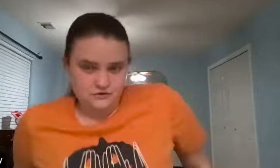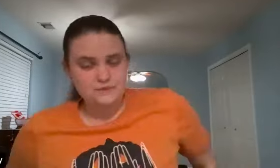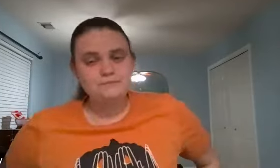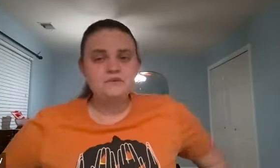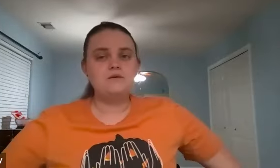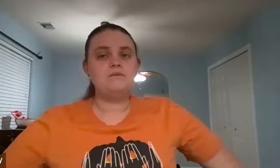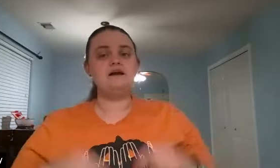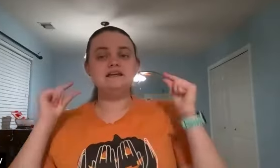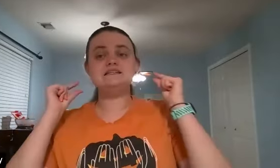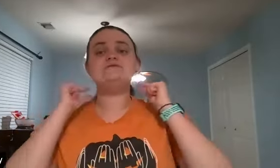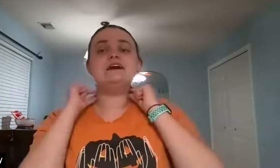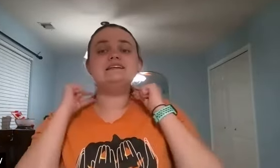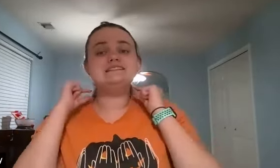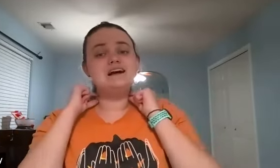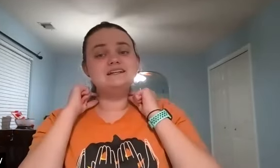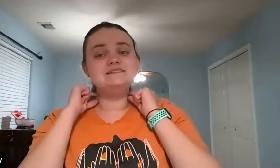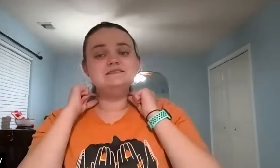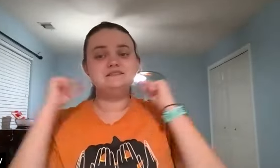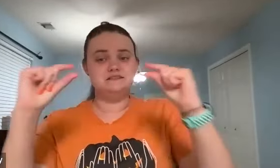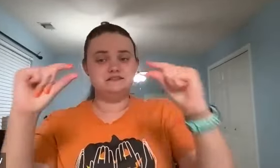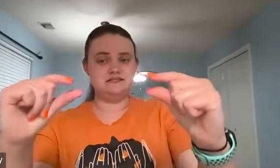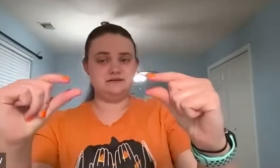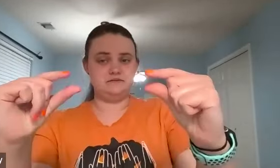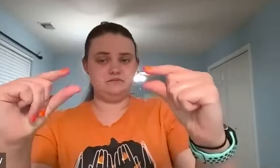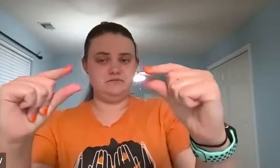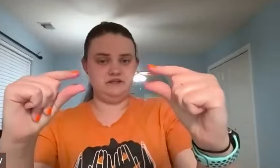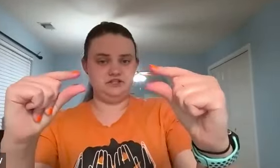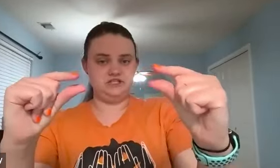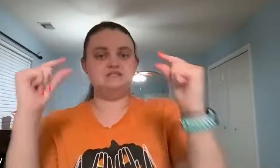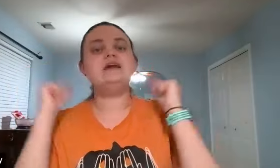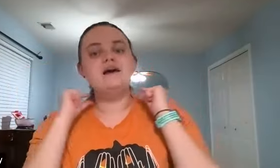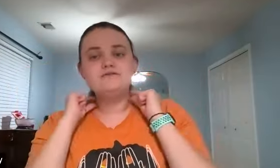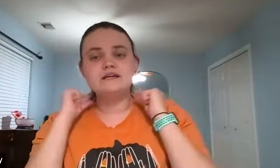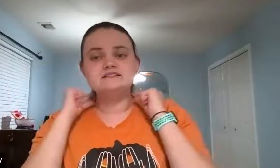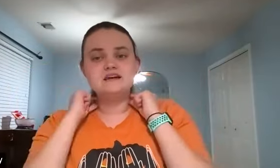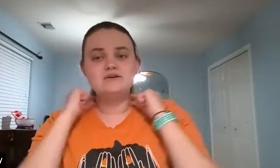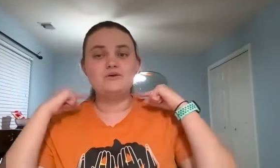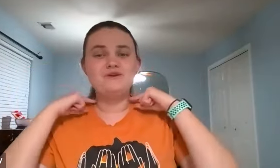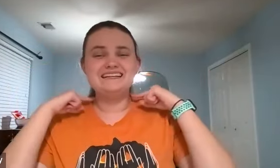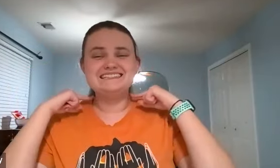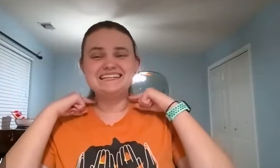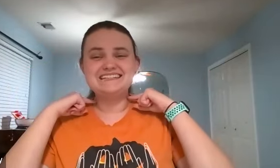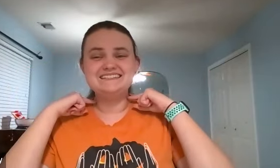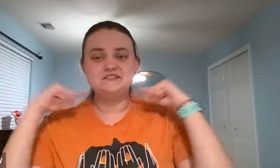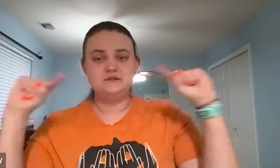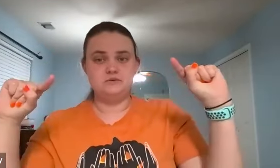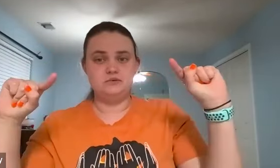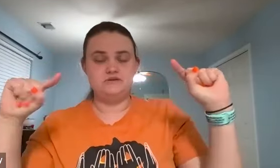forth on. One is Frankenstein. It's like G's, yeah, Frankenstein, or Frankenstein with a pointer